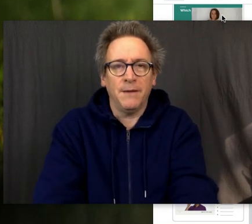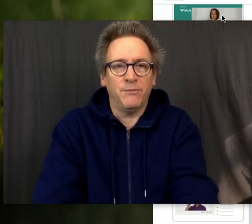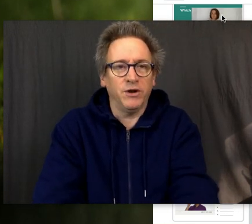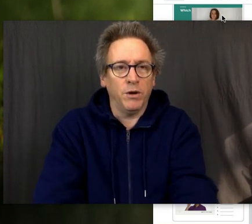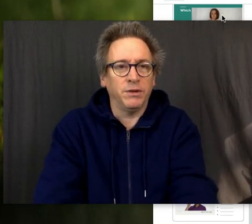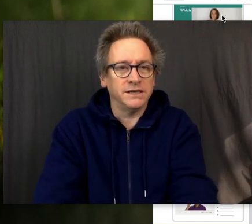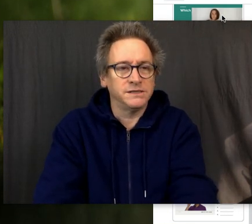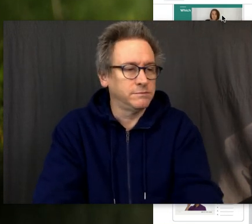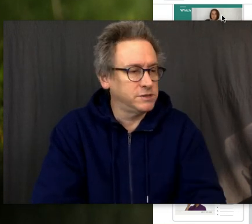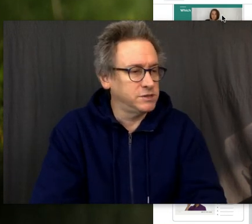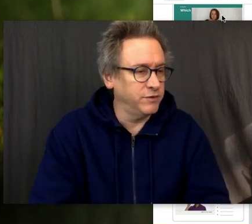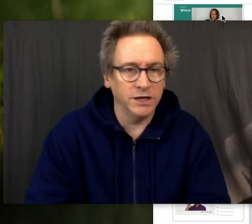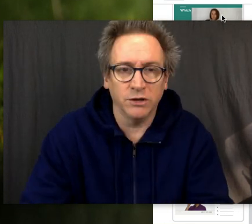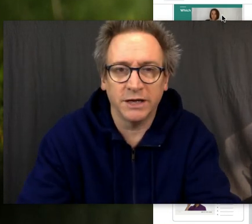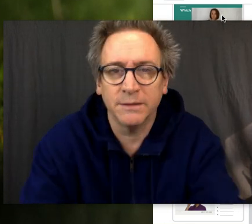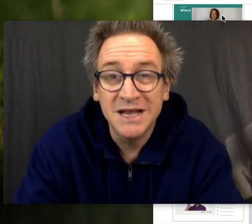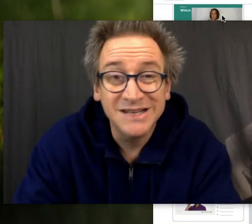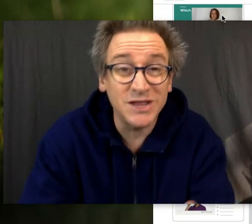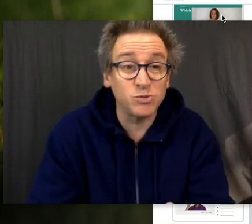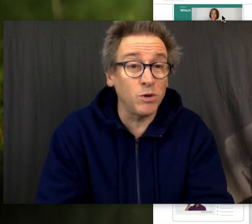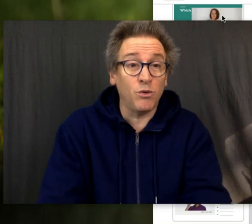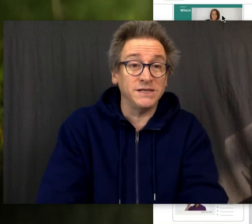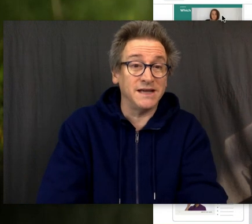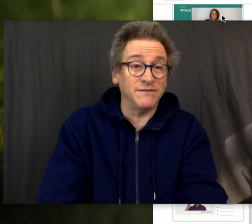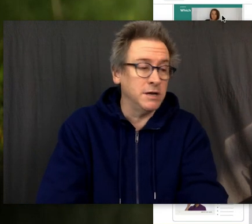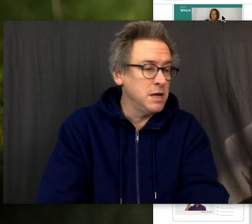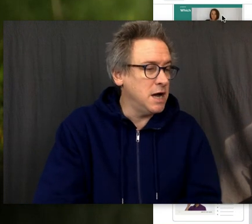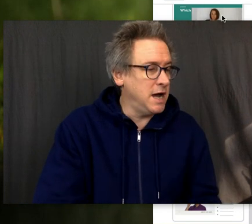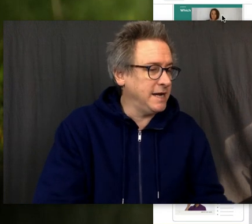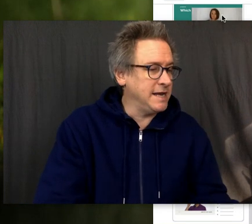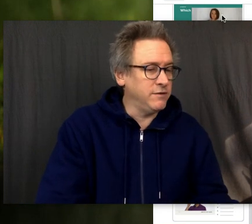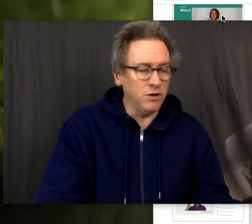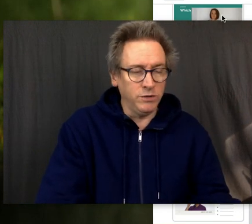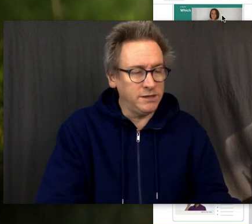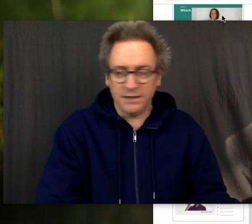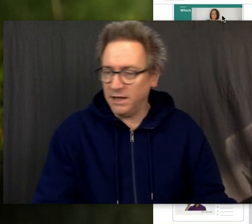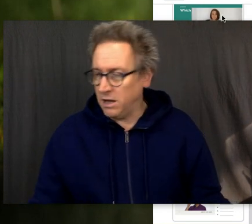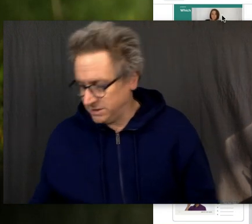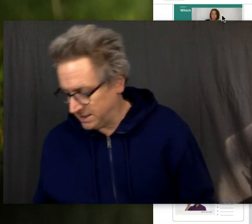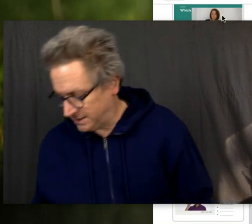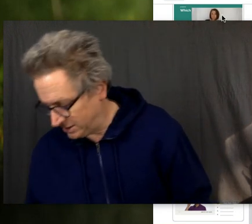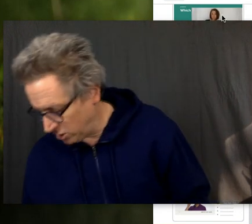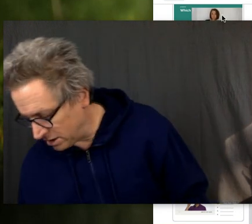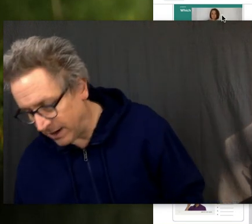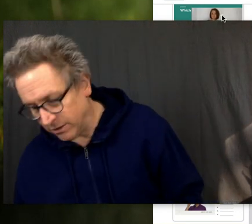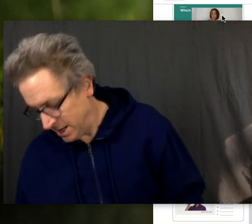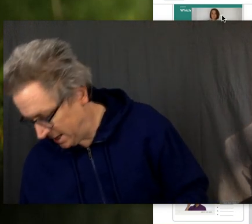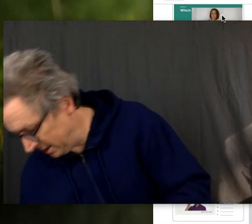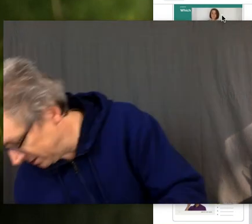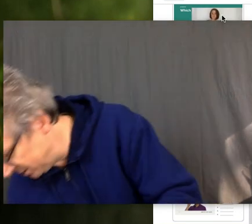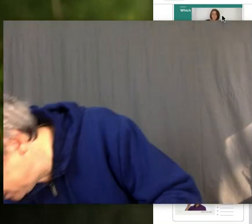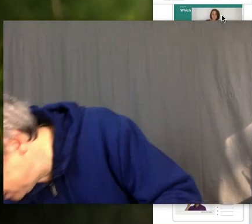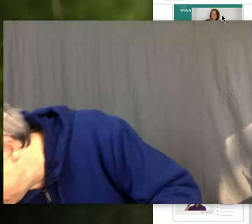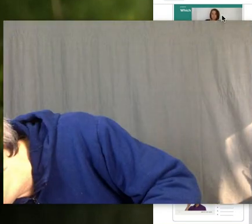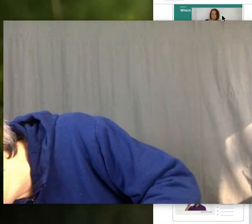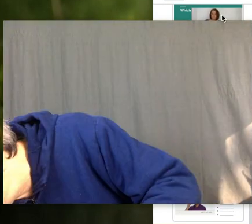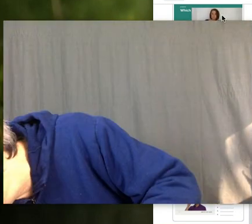I put in one place. So if you need to look at them. So that's 1.7. Again, the only thing else that they talk about